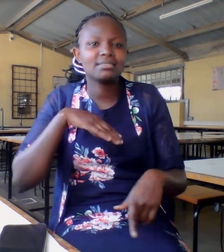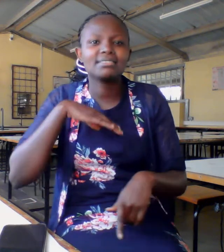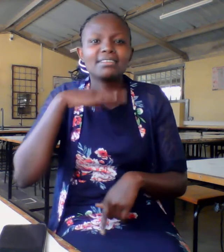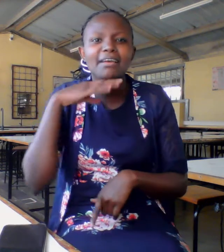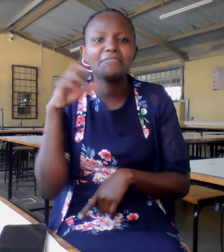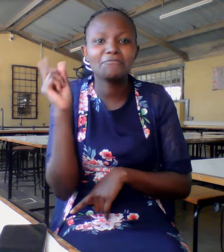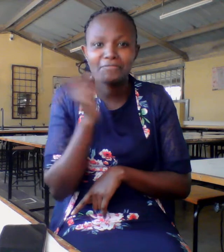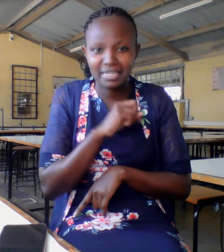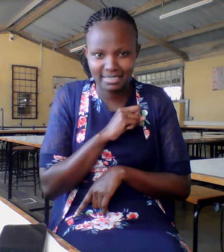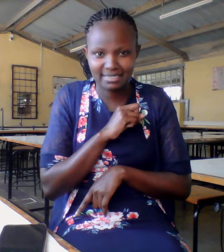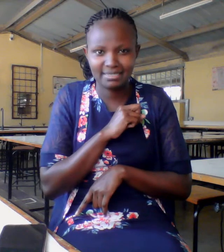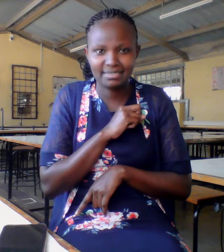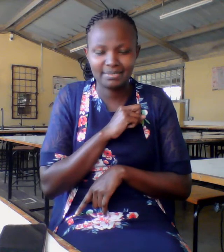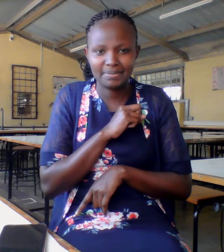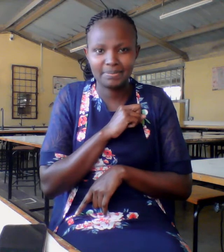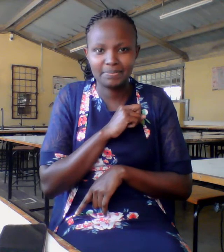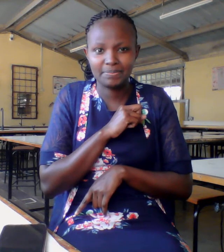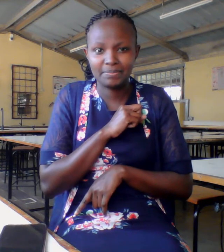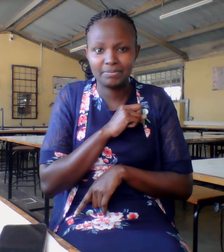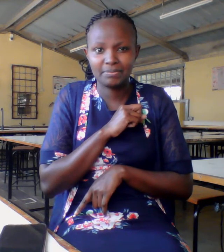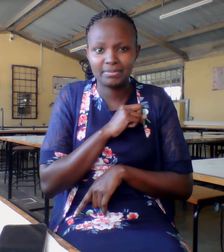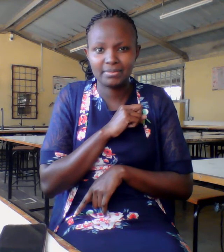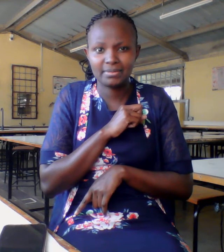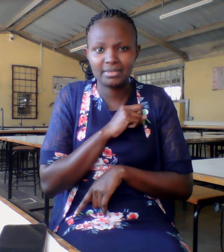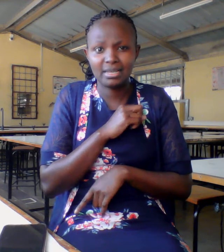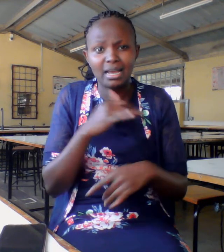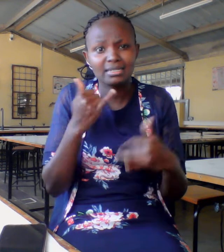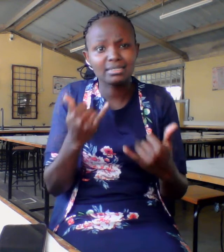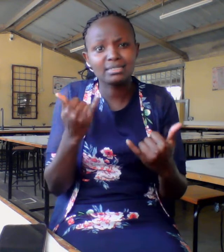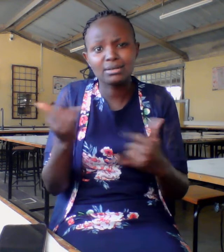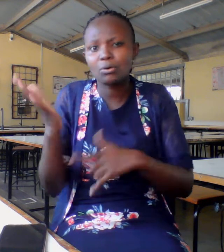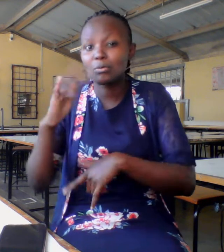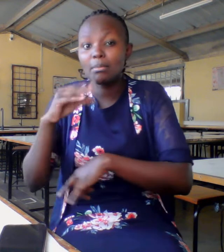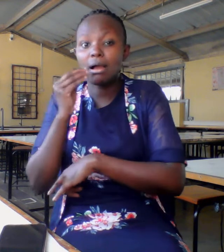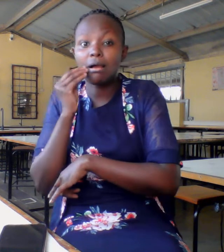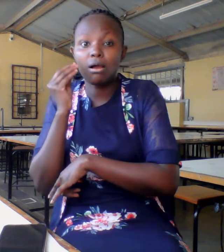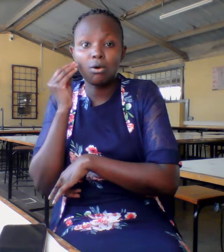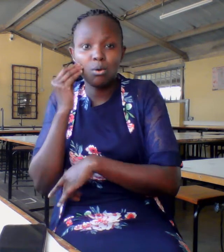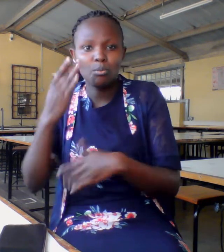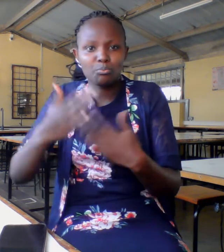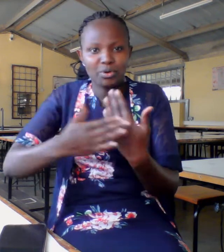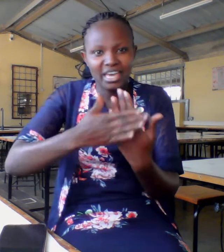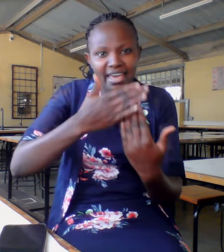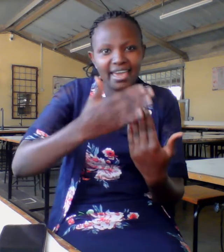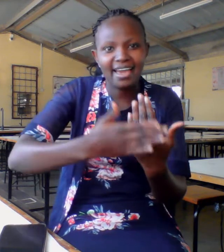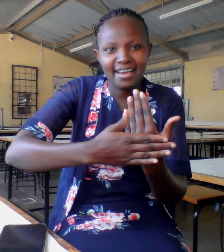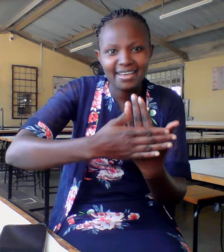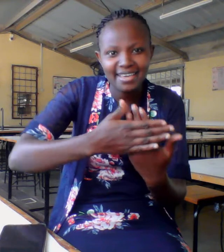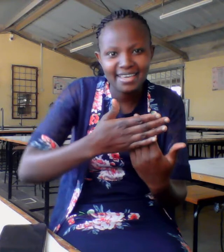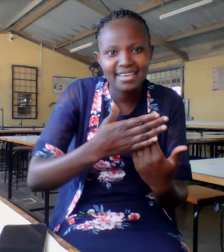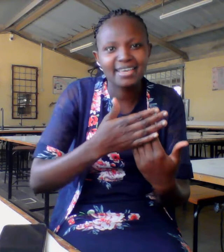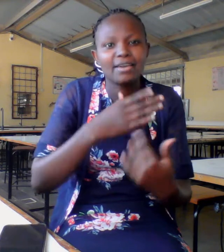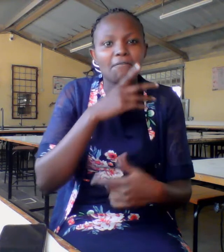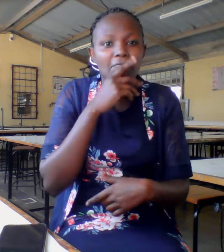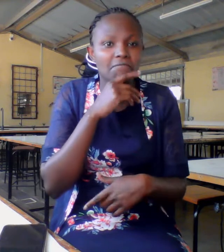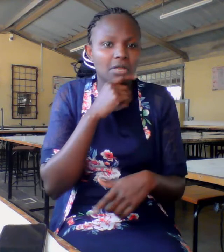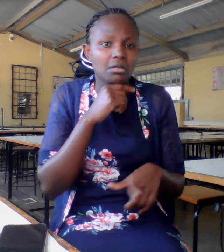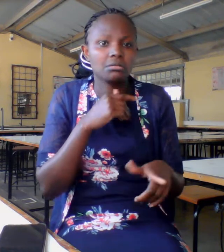away and he had to return home to take care of his father's property. As